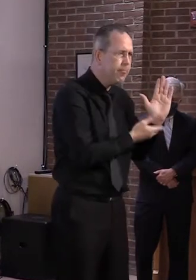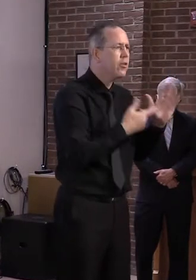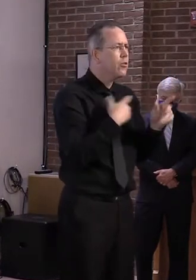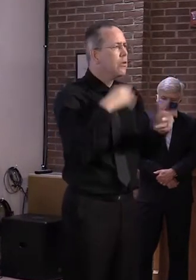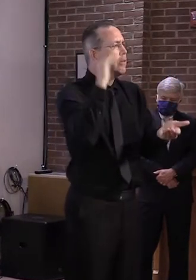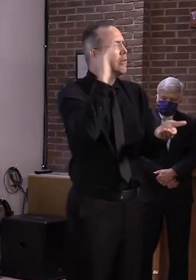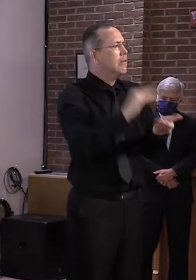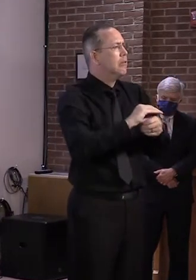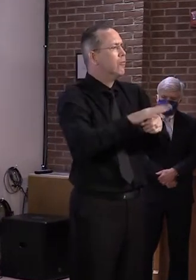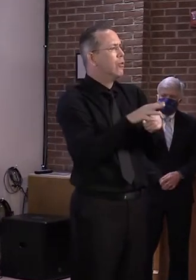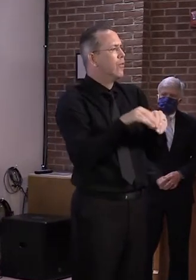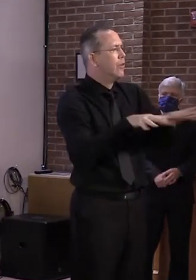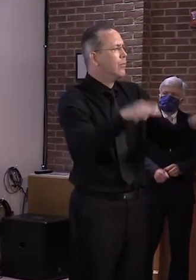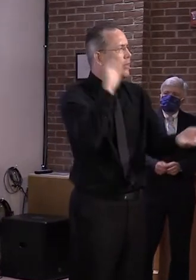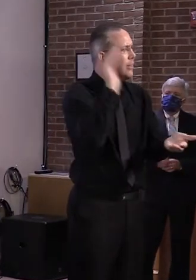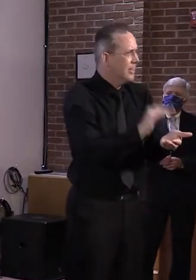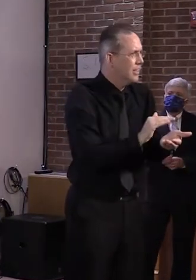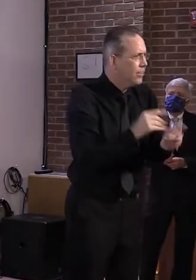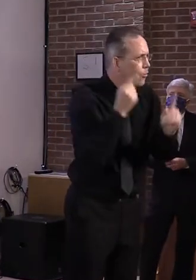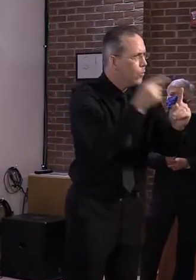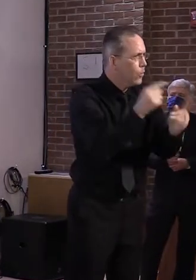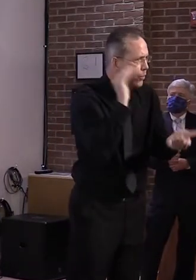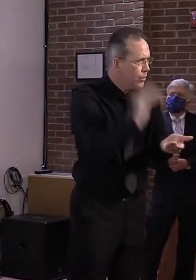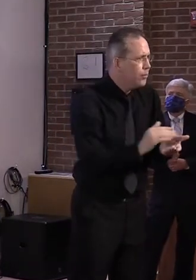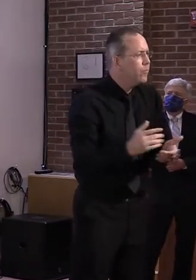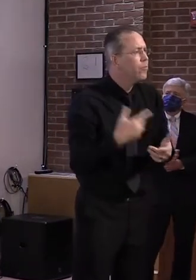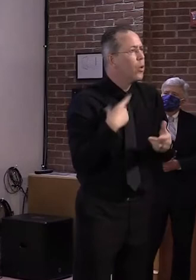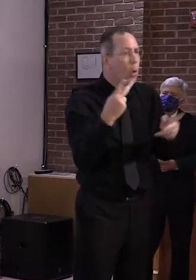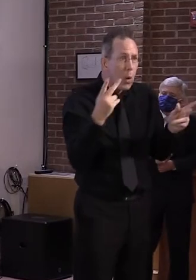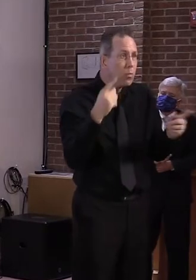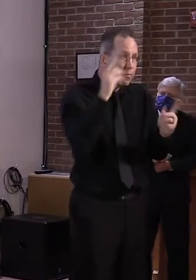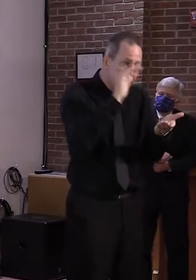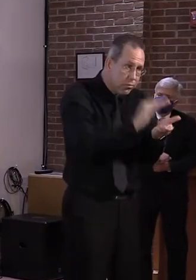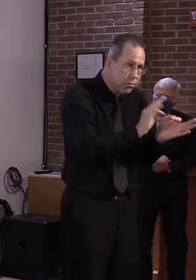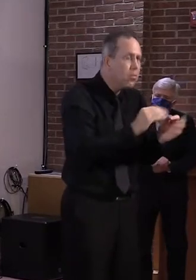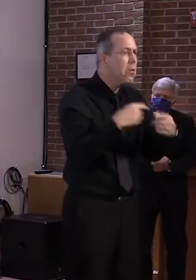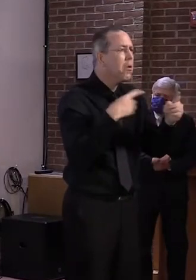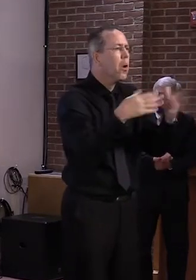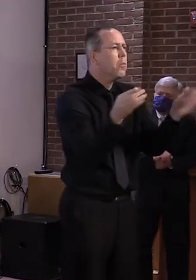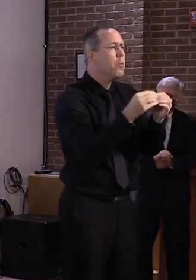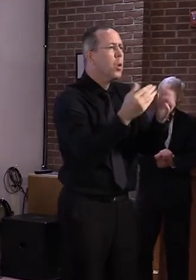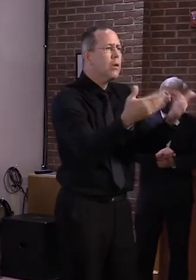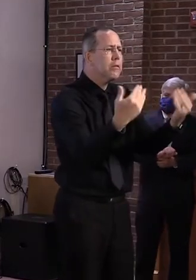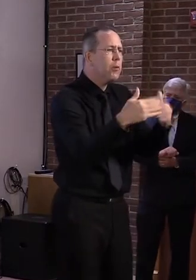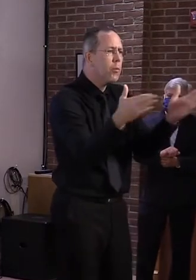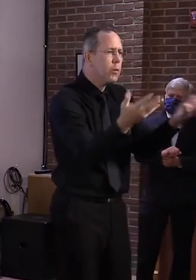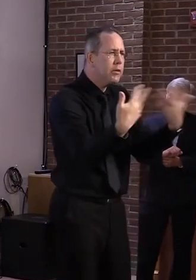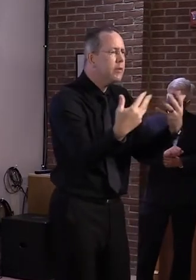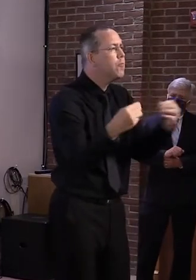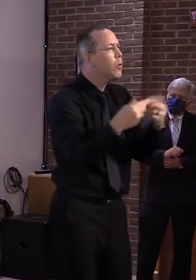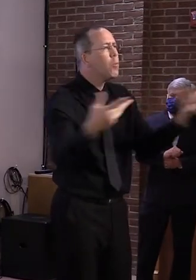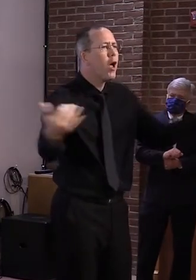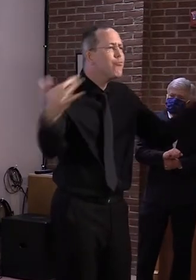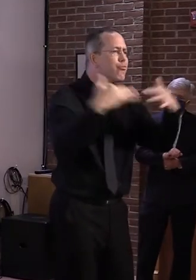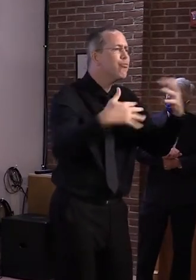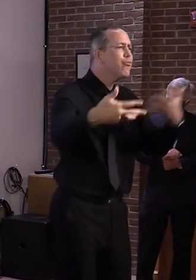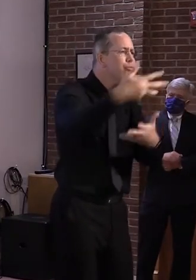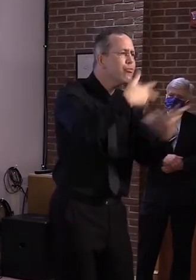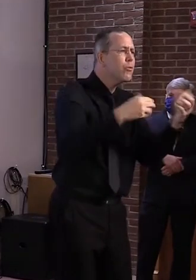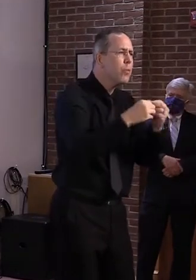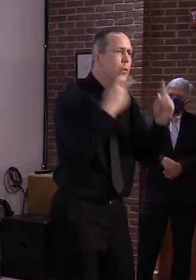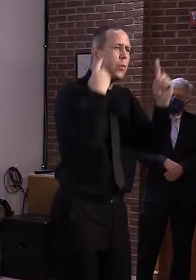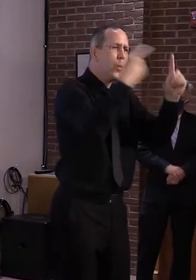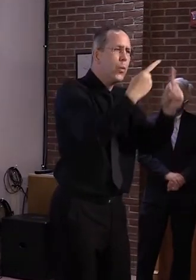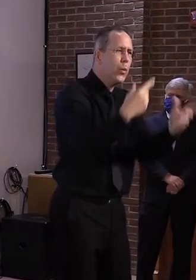to restart the economy and the social interactions that are critical to our way of life. So with that, I'll turn it over to